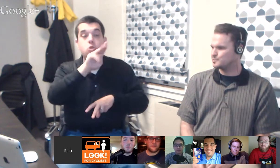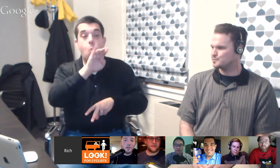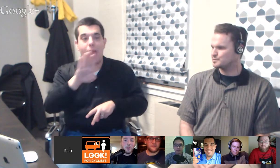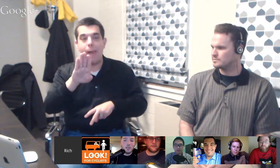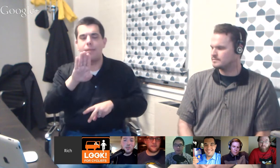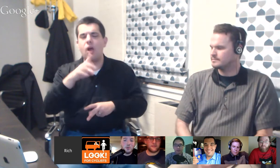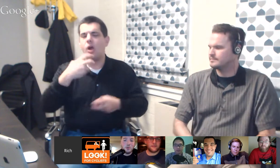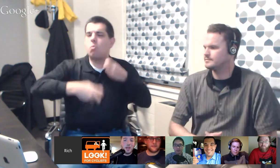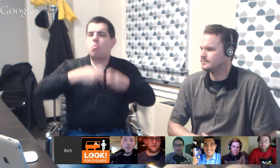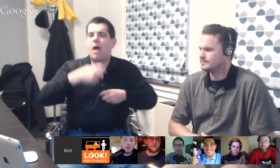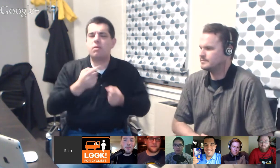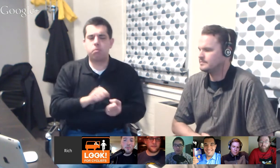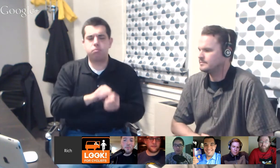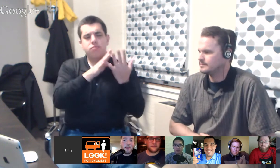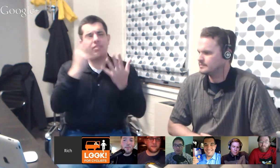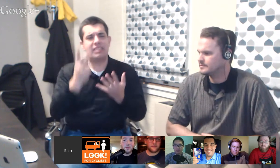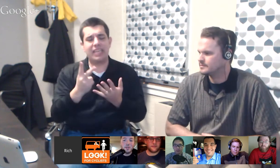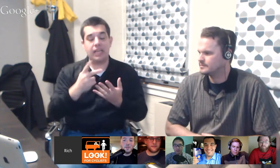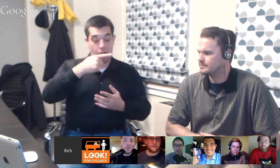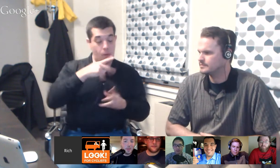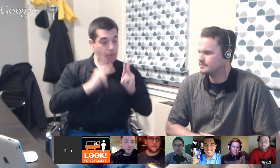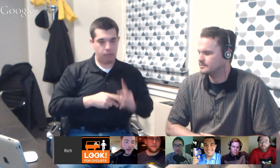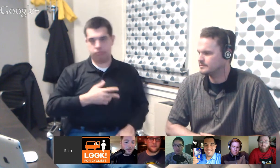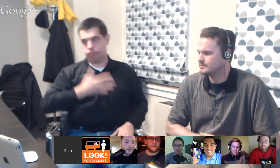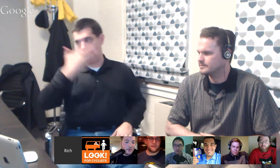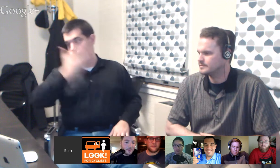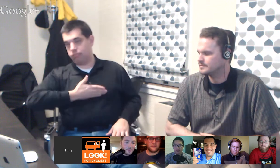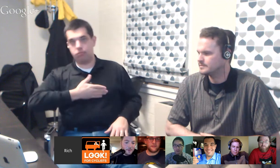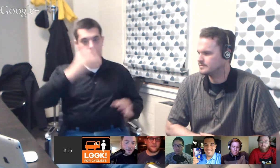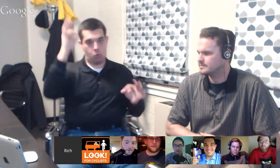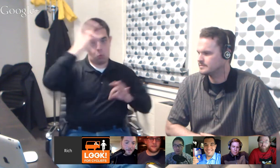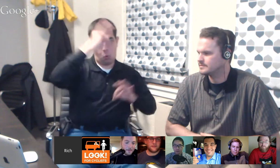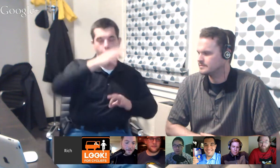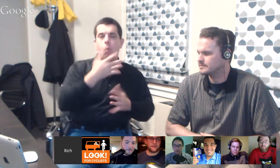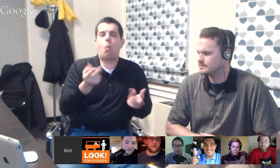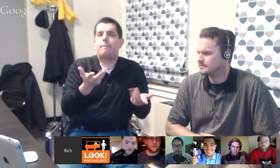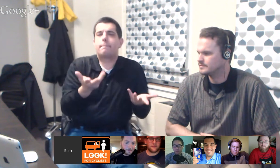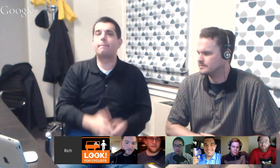you typically run into that hearing people probably wouldn't even think about?